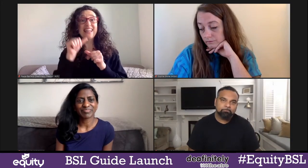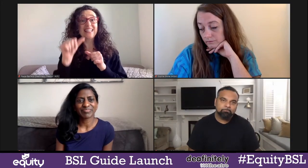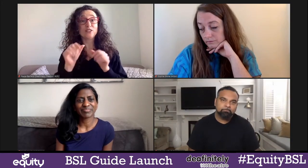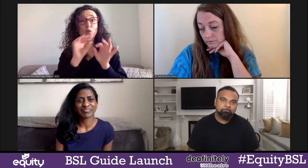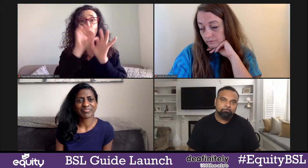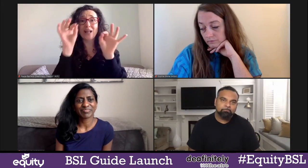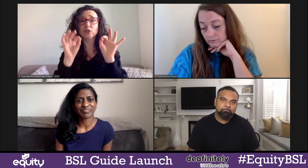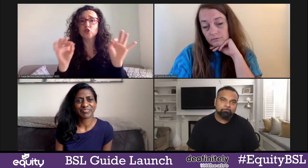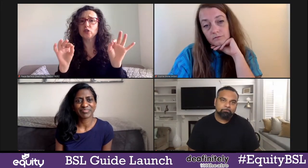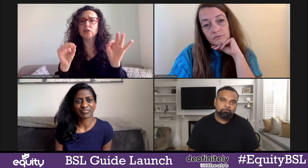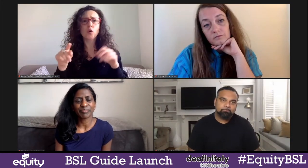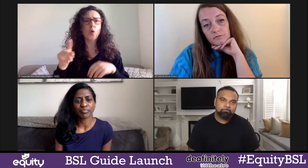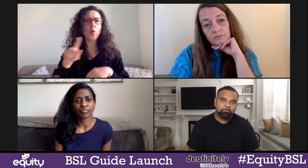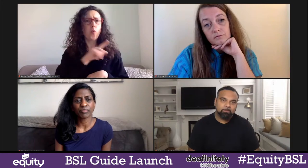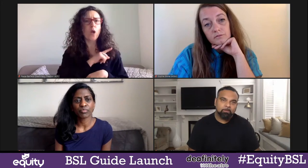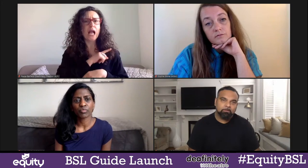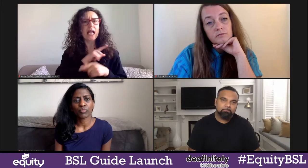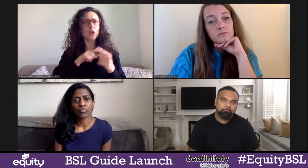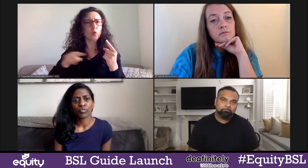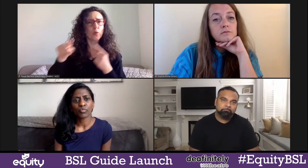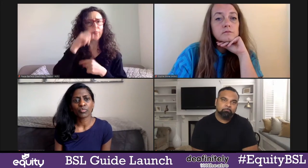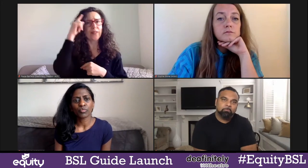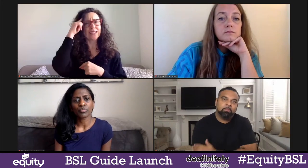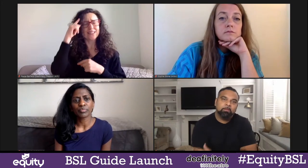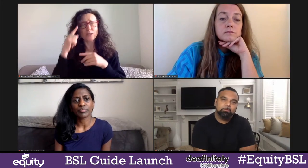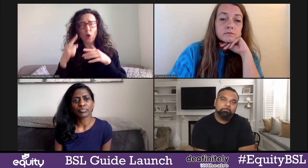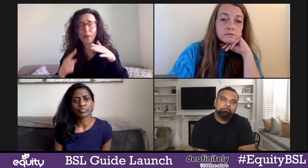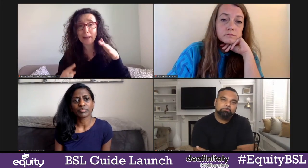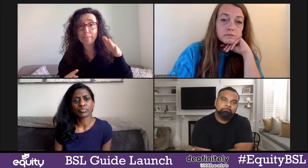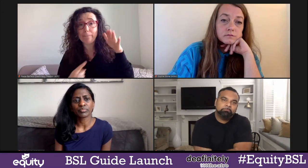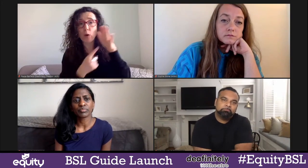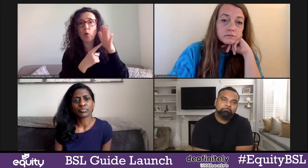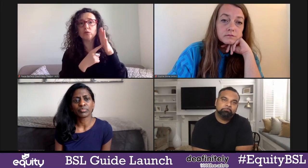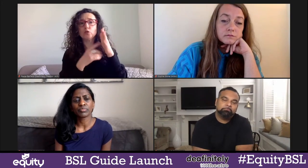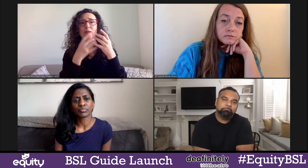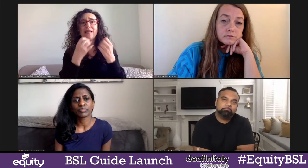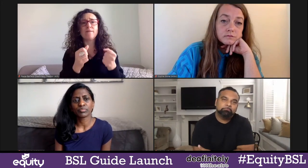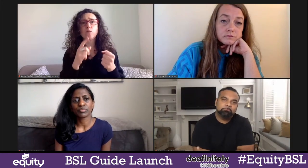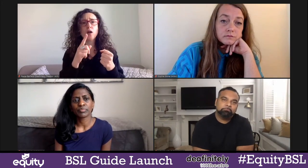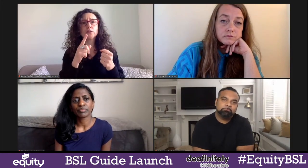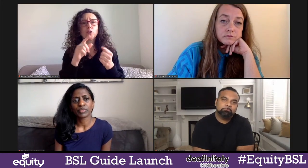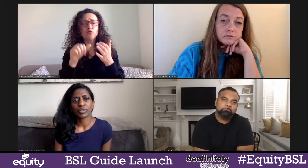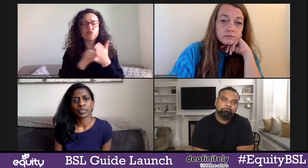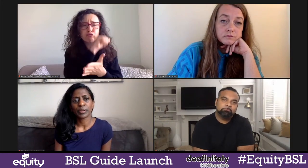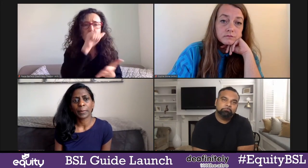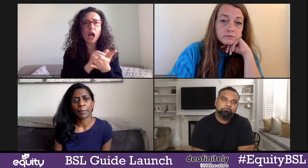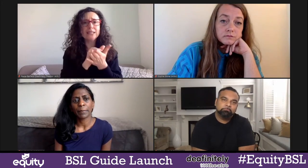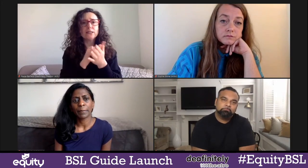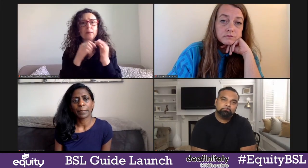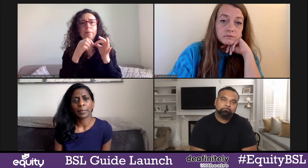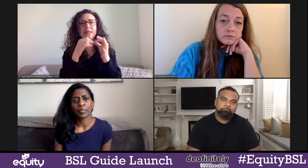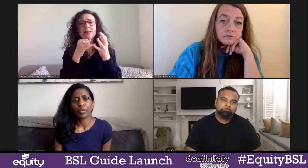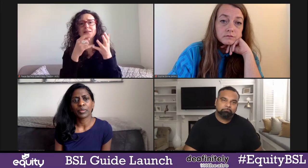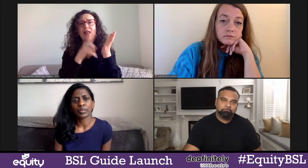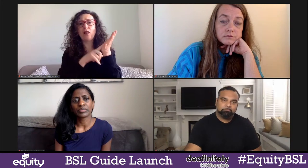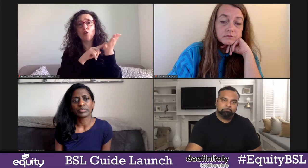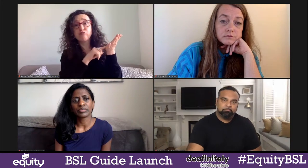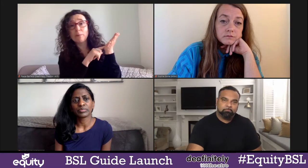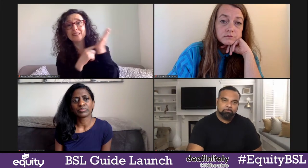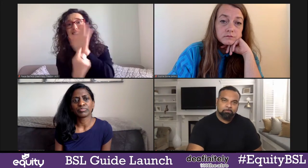people will be able to use in the industry going forward. Paula, the next question I'd like to ask everybody is, why do